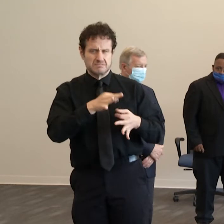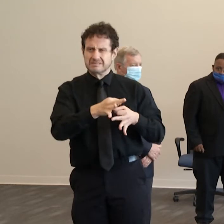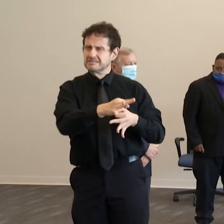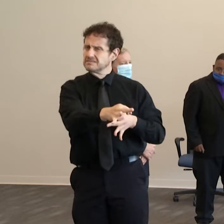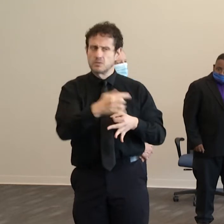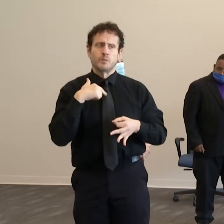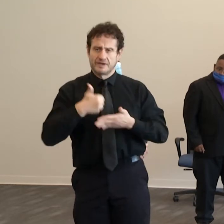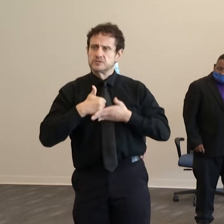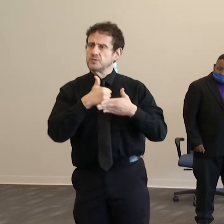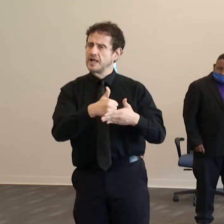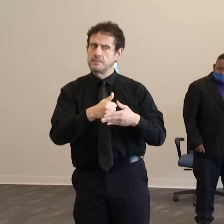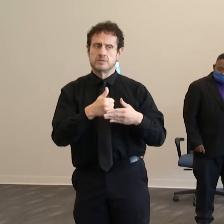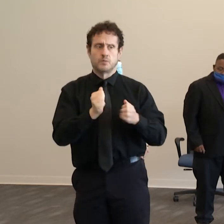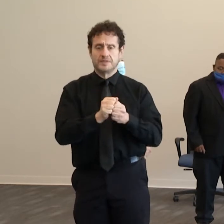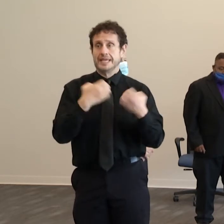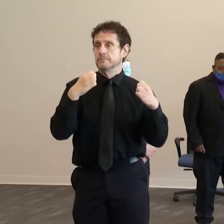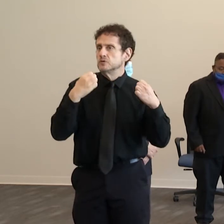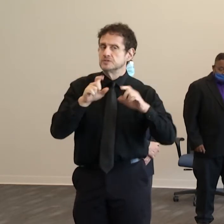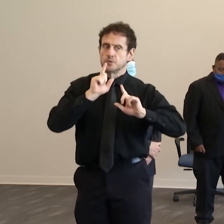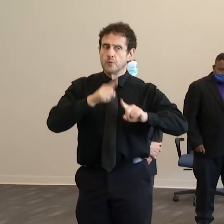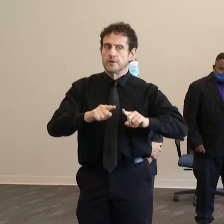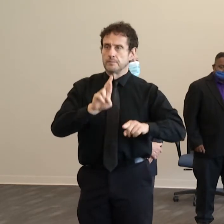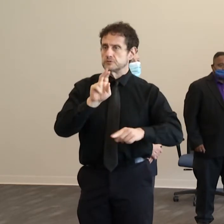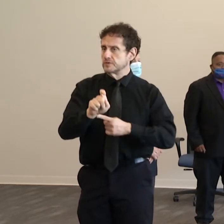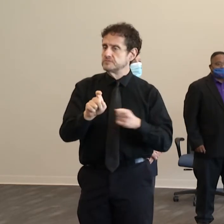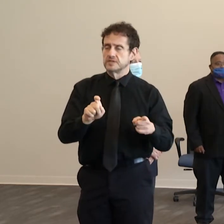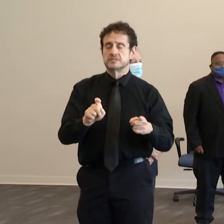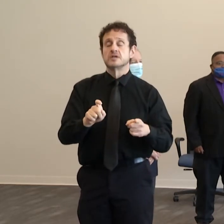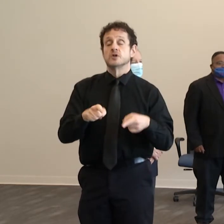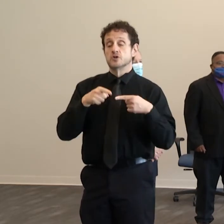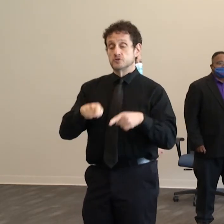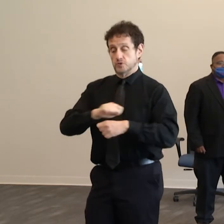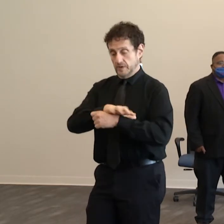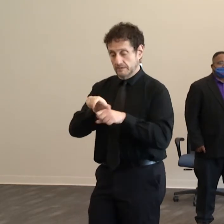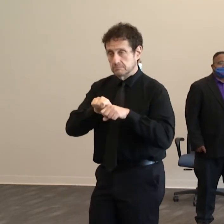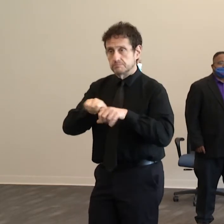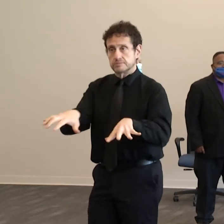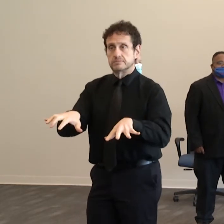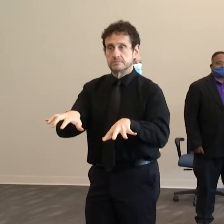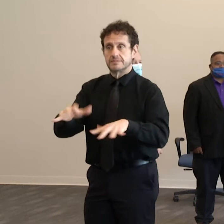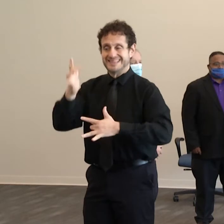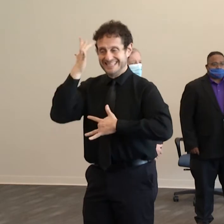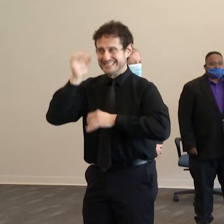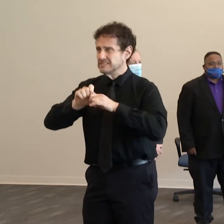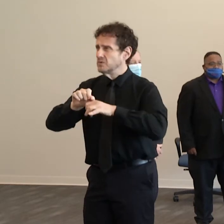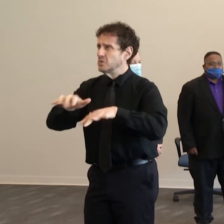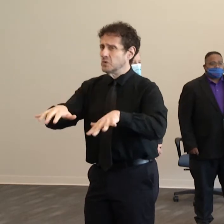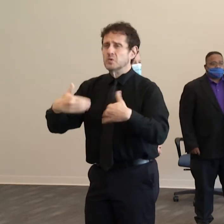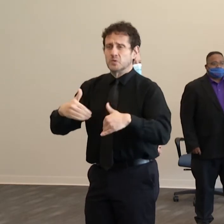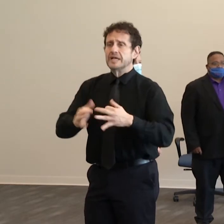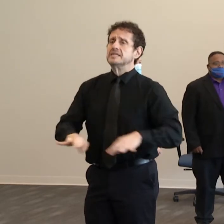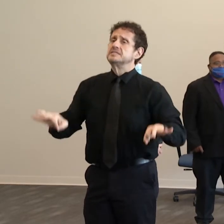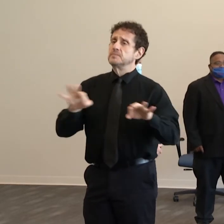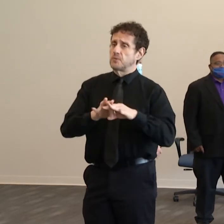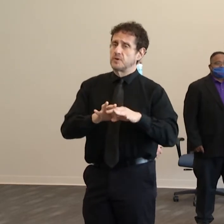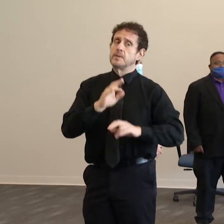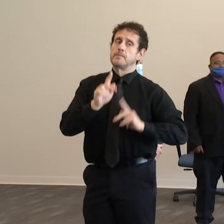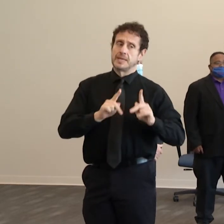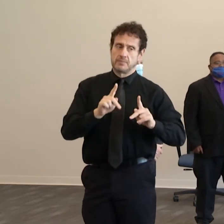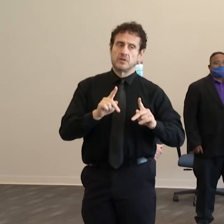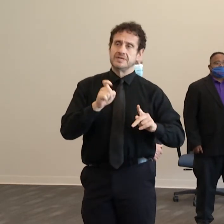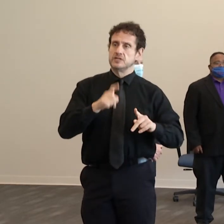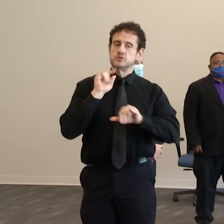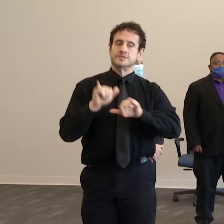the pandemic, it is critical that we keep our residents safe and at home, especially those